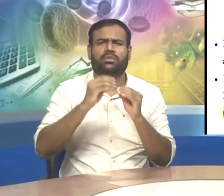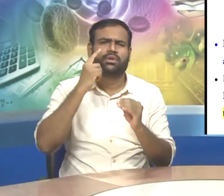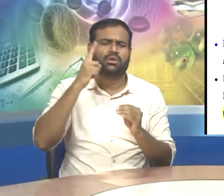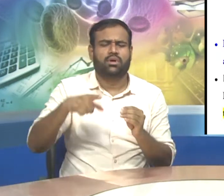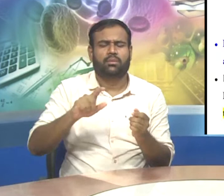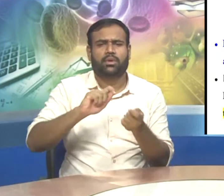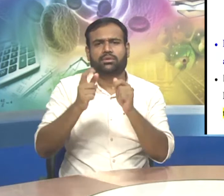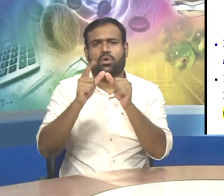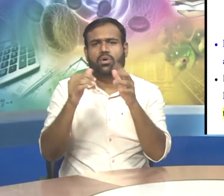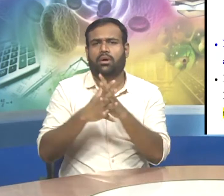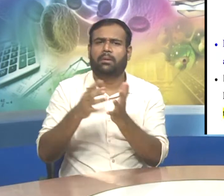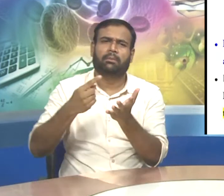only.